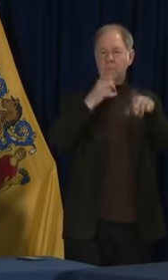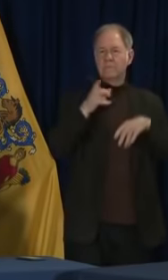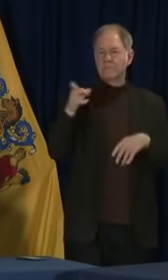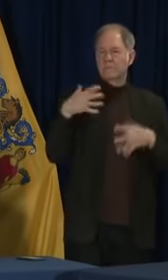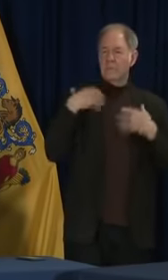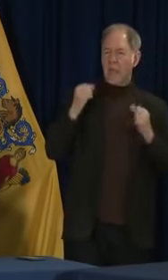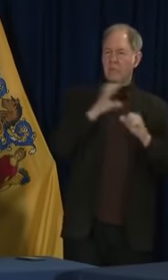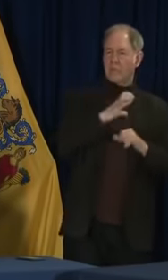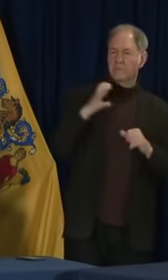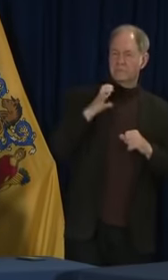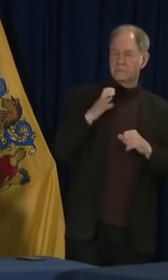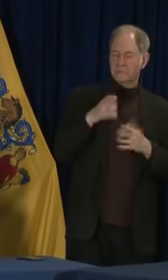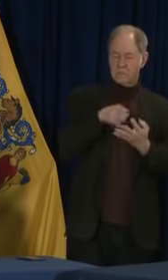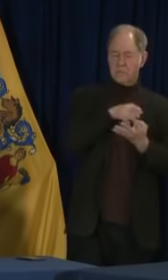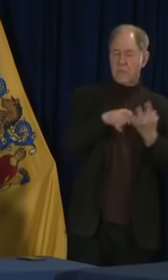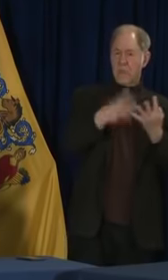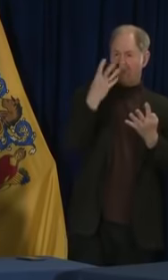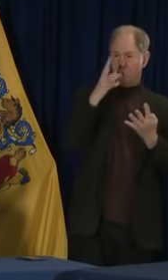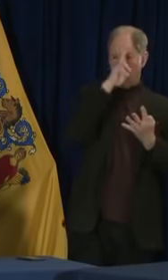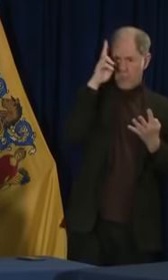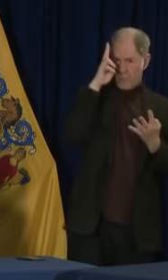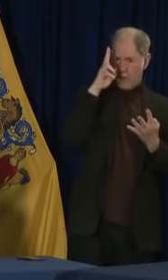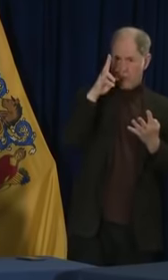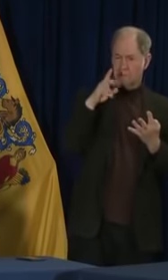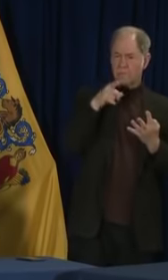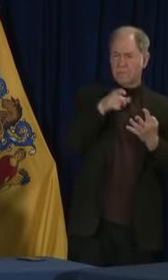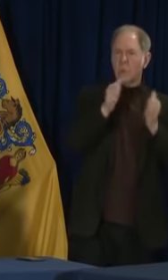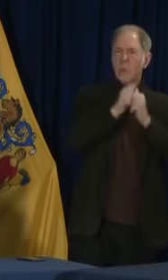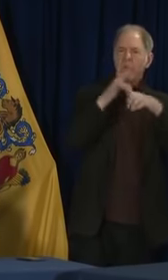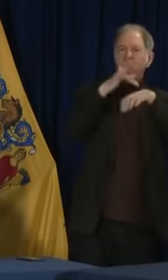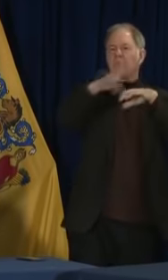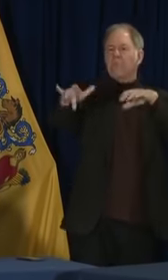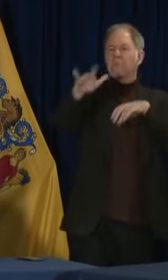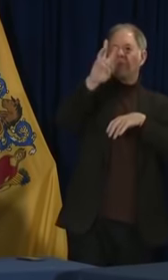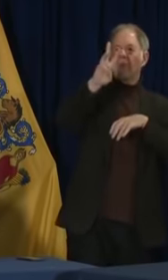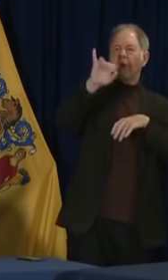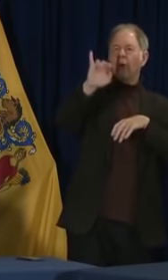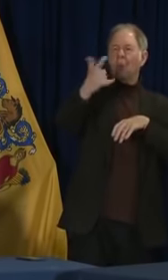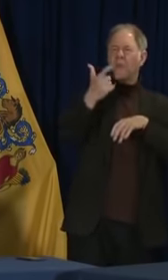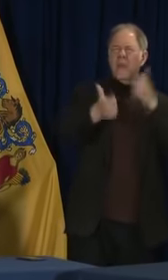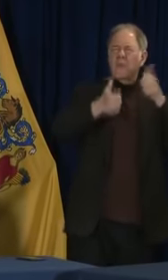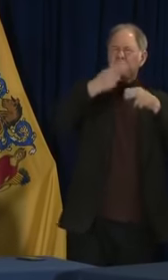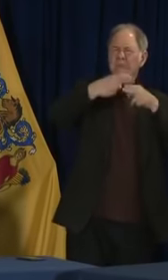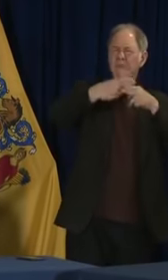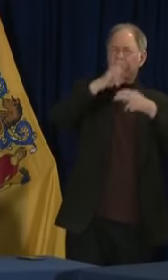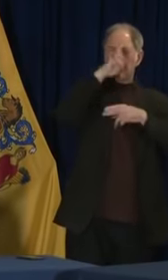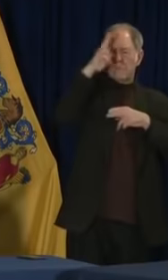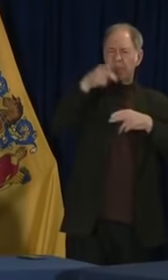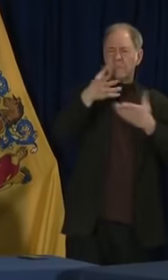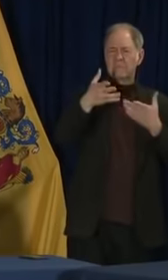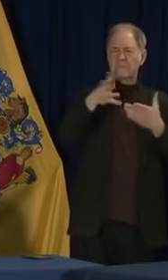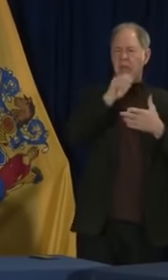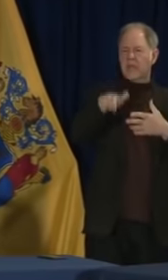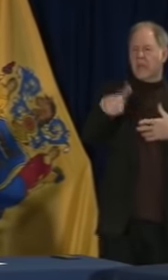health commissioner, these 4 hospitals that have inactive wings, which ones are they? And this off-site